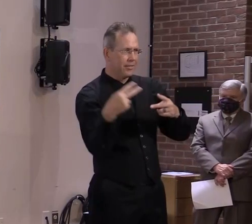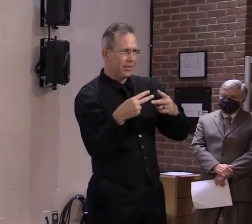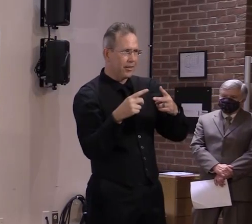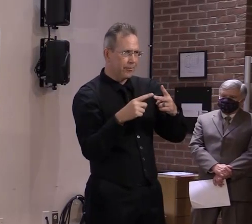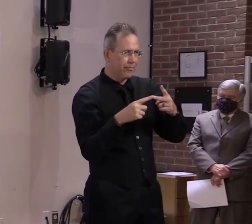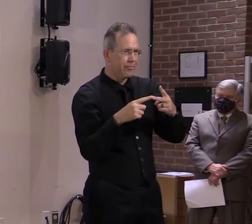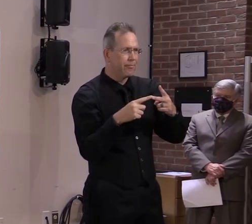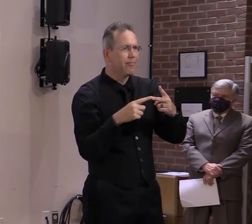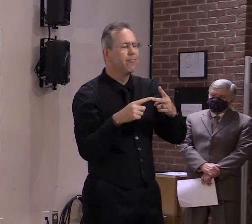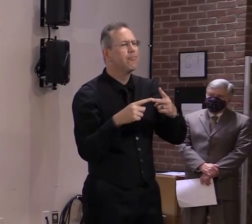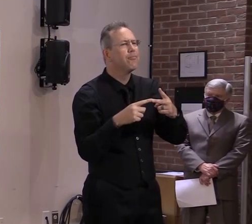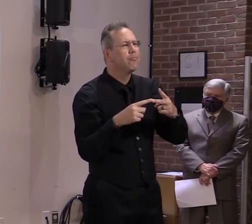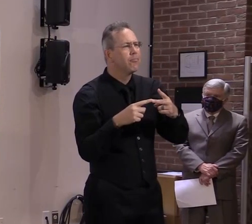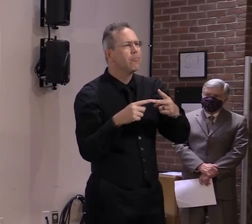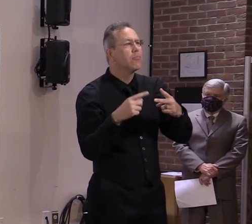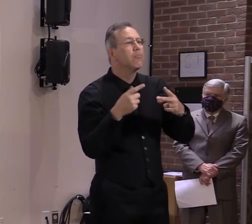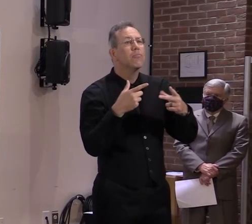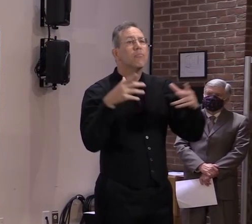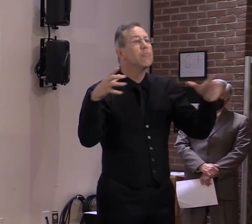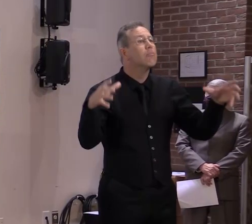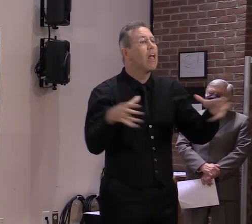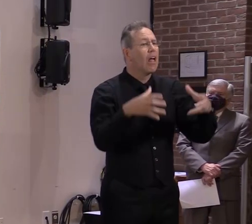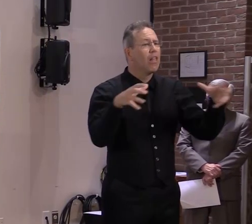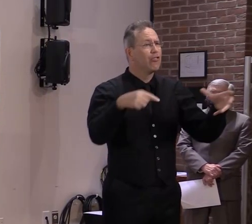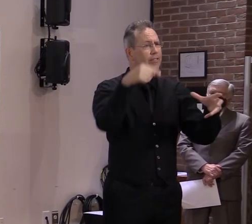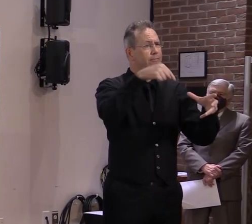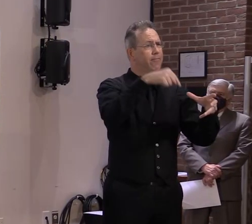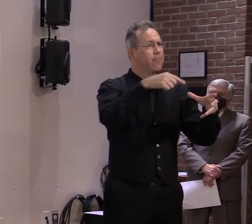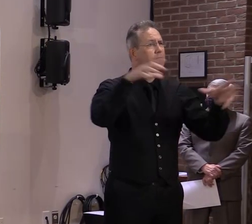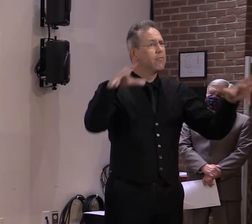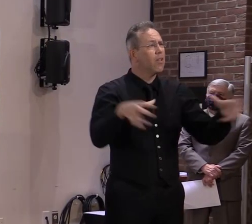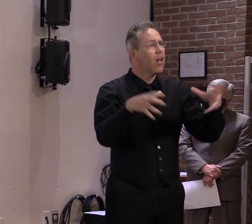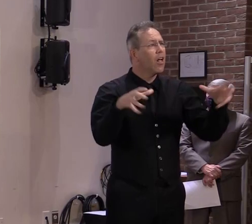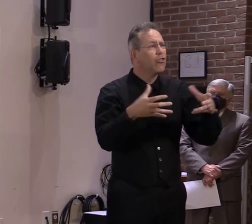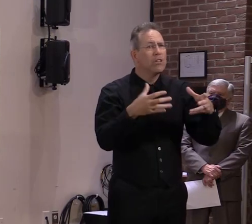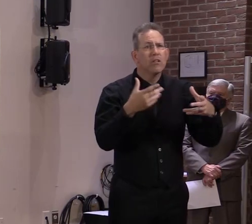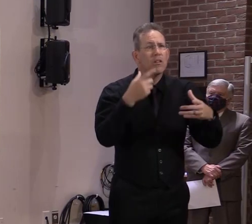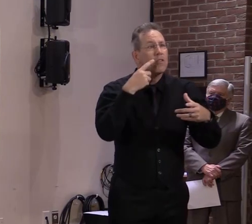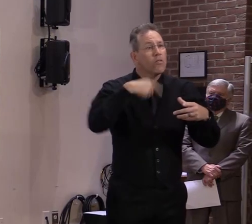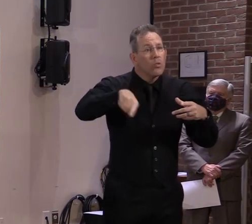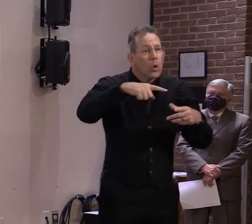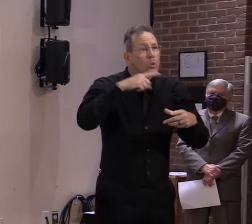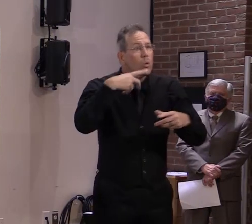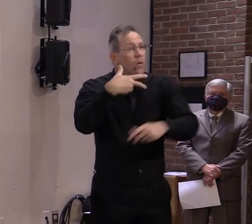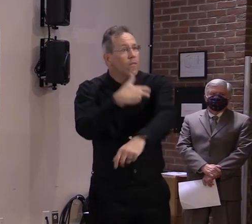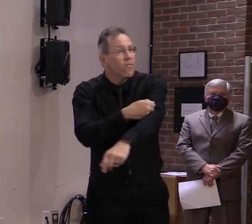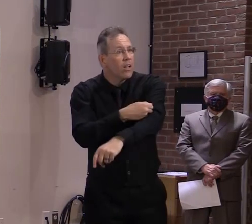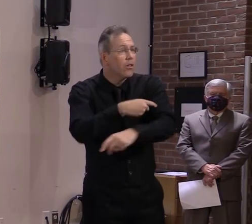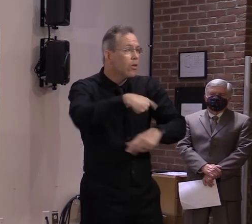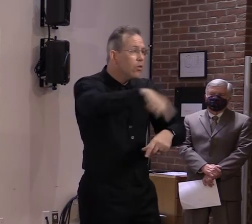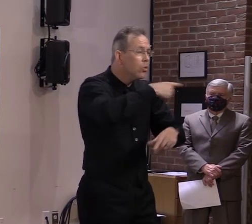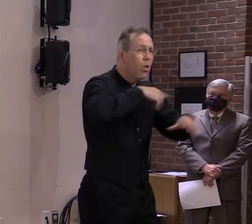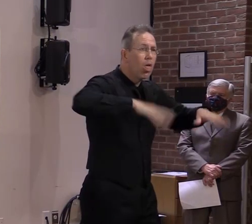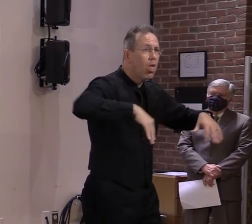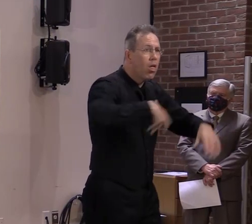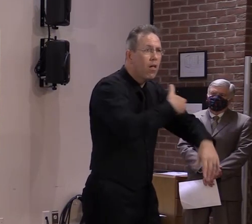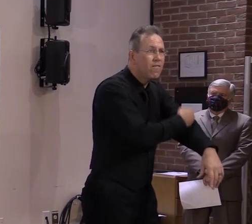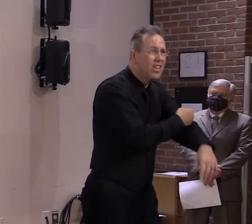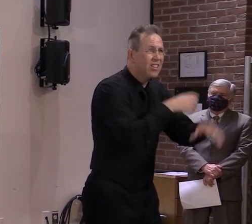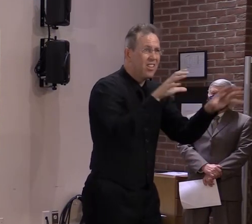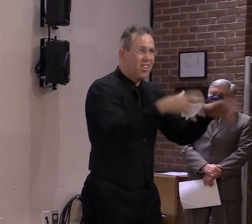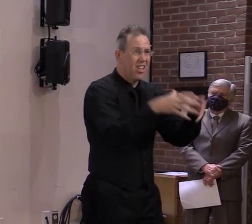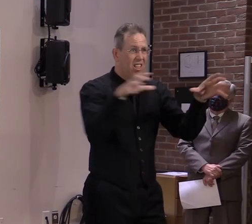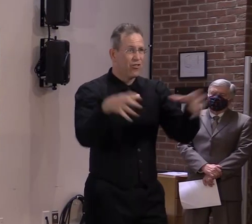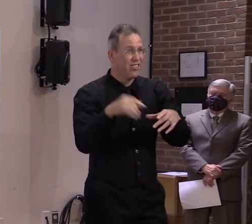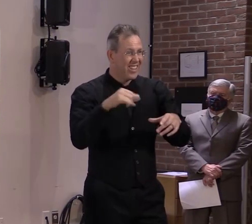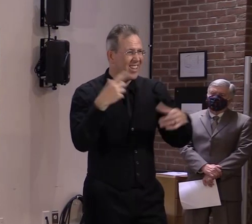will be updated to mirror the following. Indoors, gatherings and events may include one unvaccinated